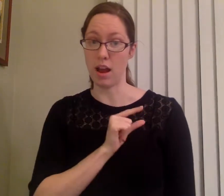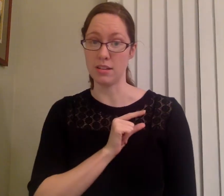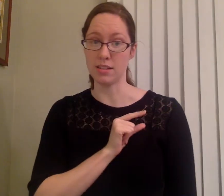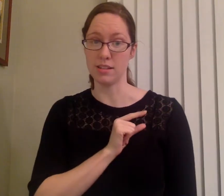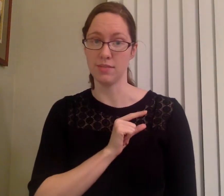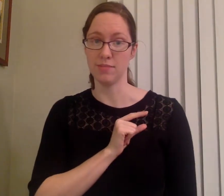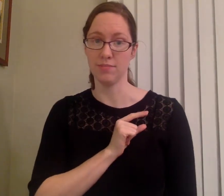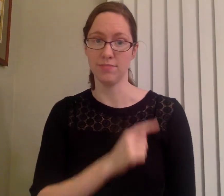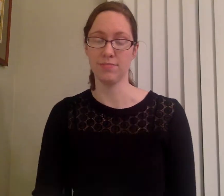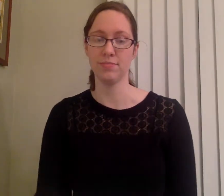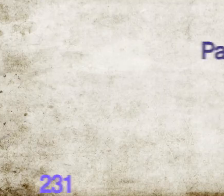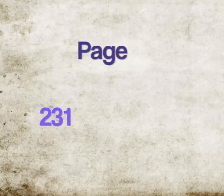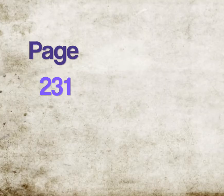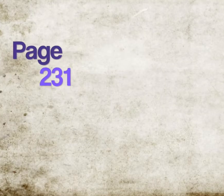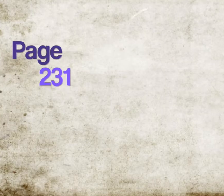Grunt.